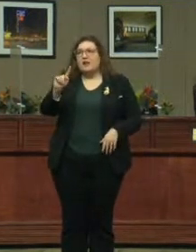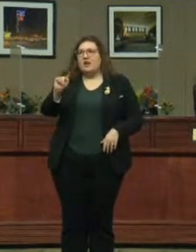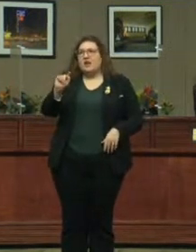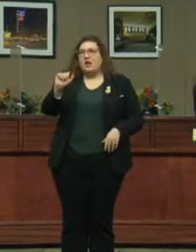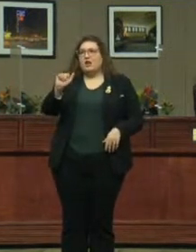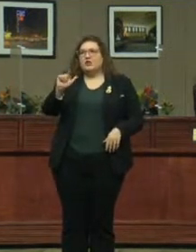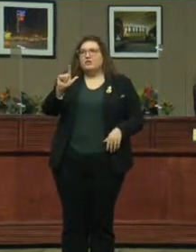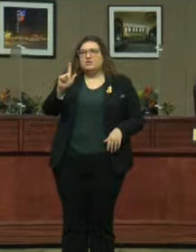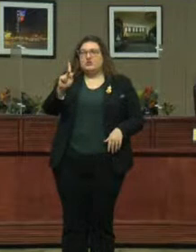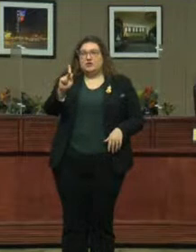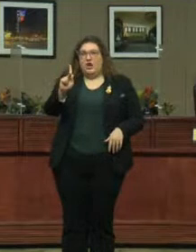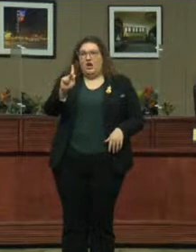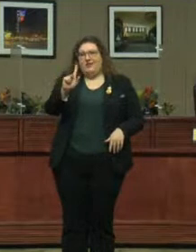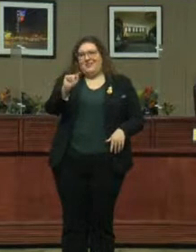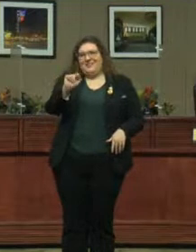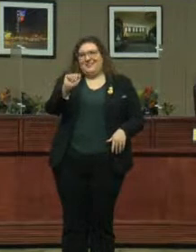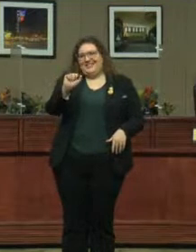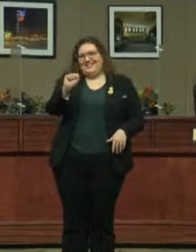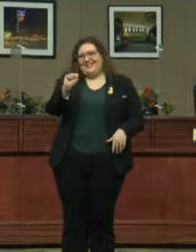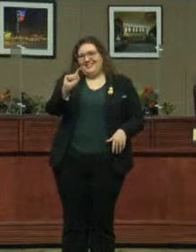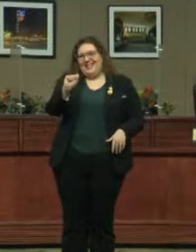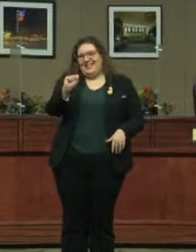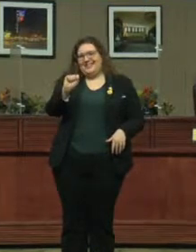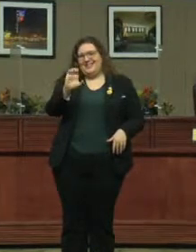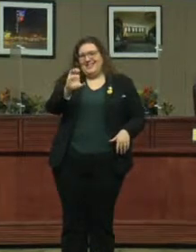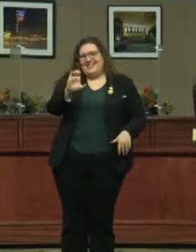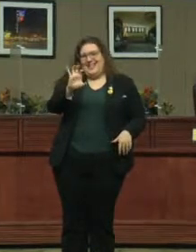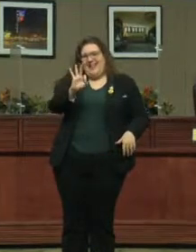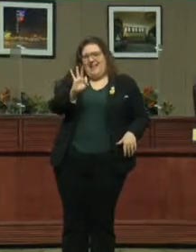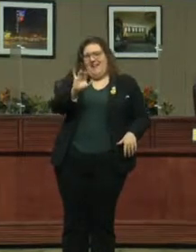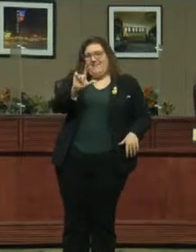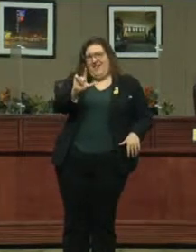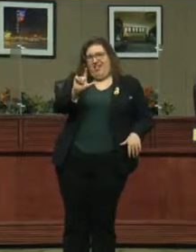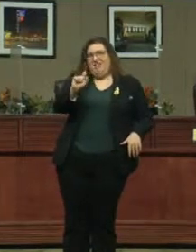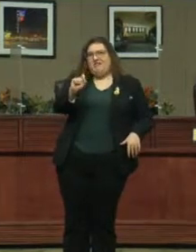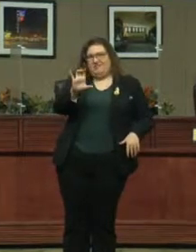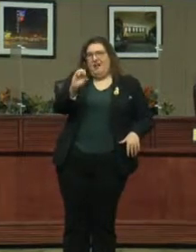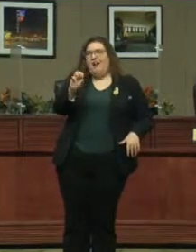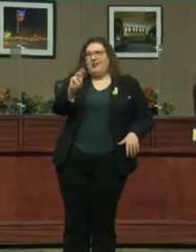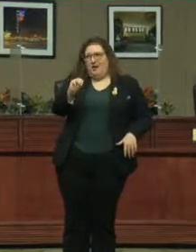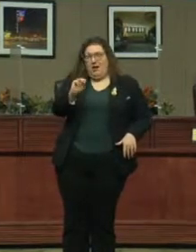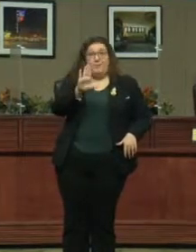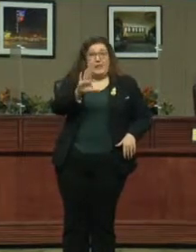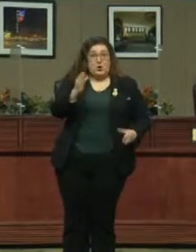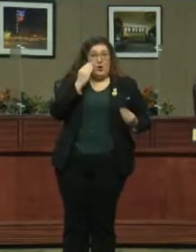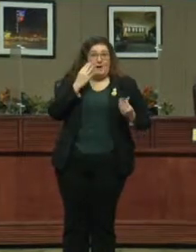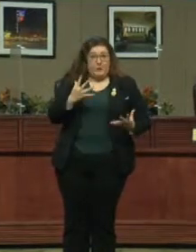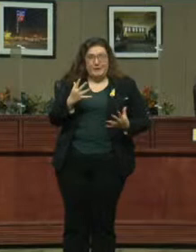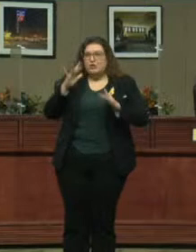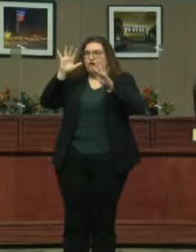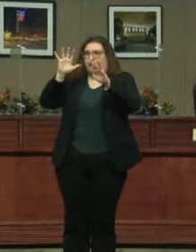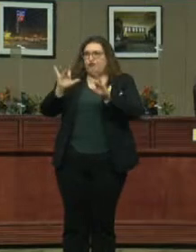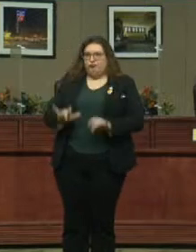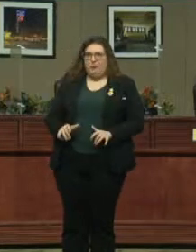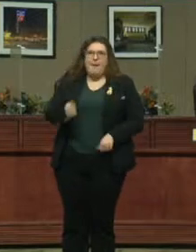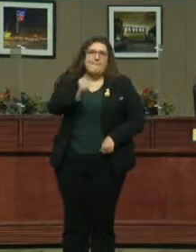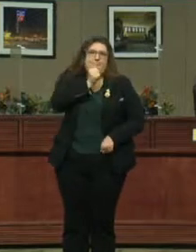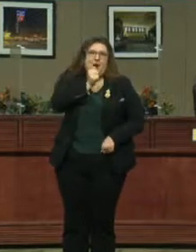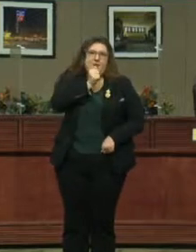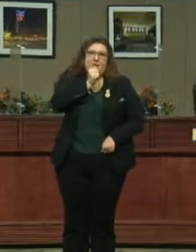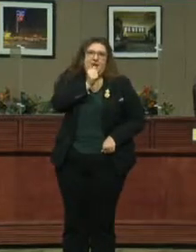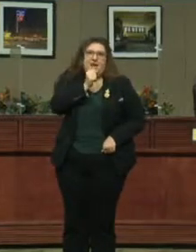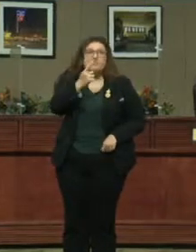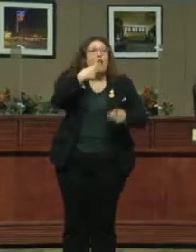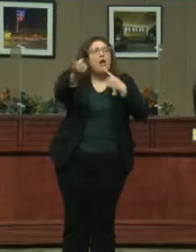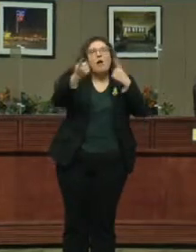talktestcfl, like centralflorida.com. And in there, you enter your information. It's completely private. It's not shared with anyone.